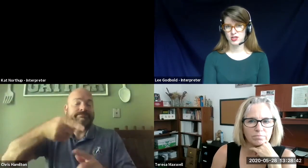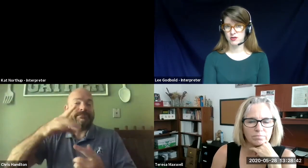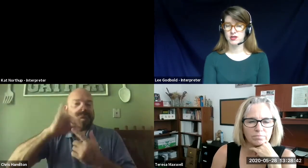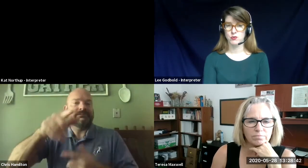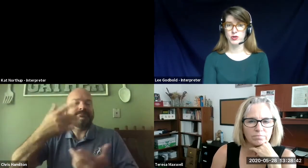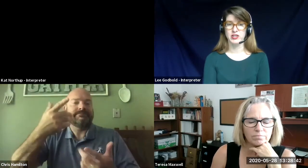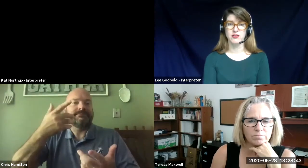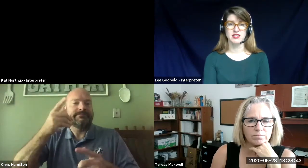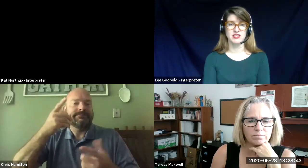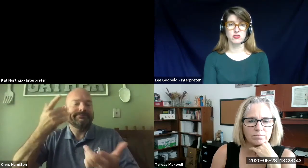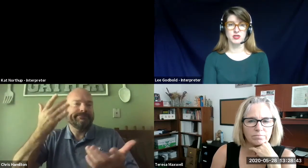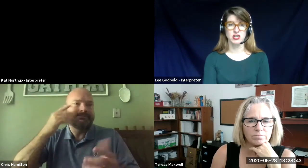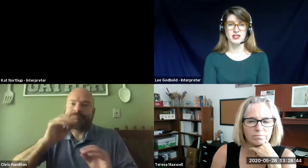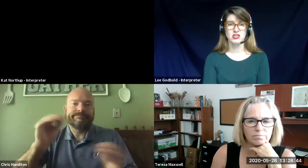So we know that this is going to be challenging.